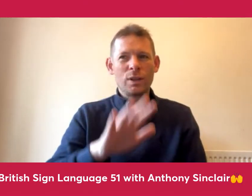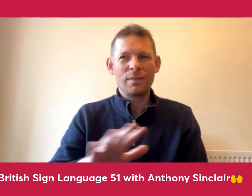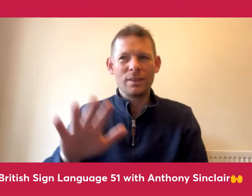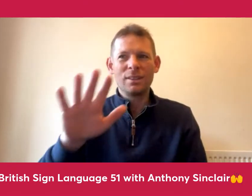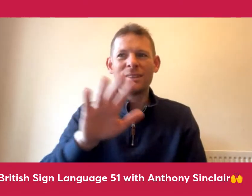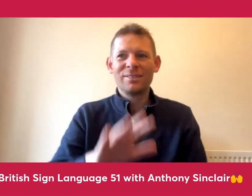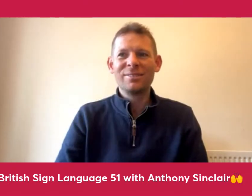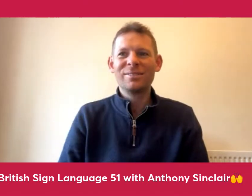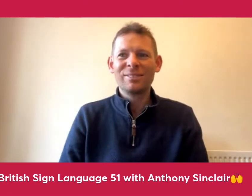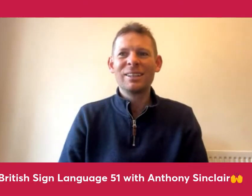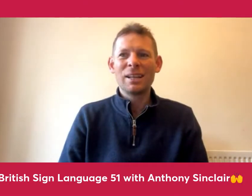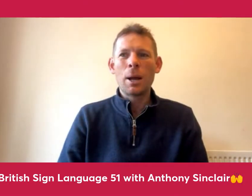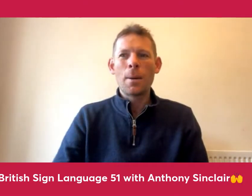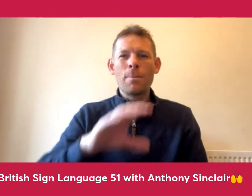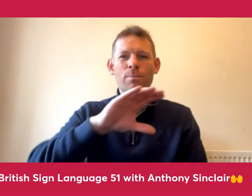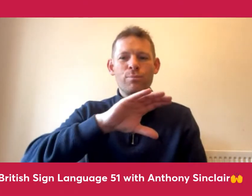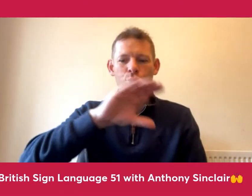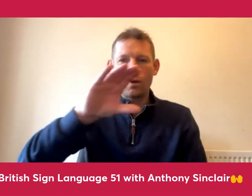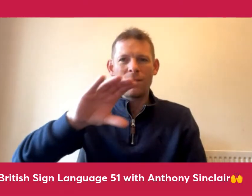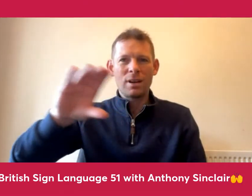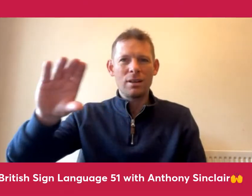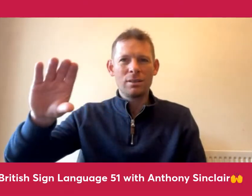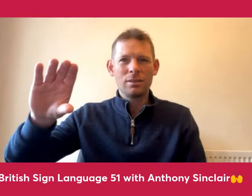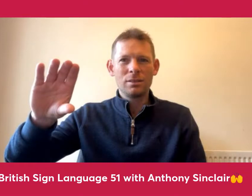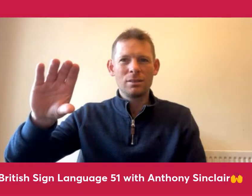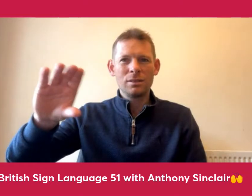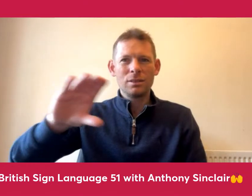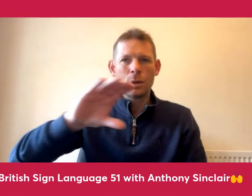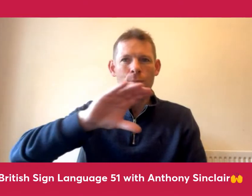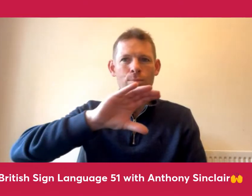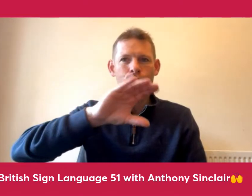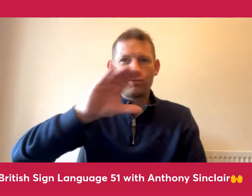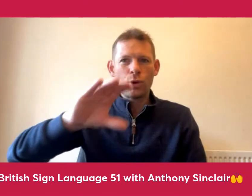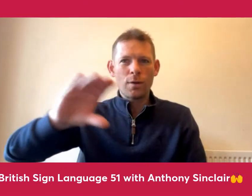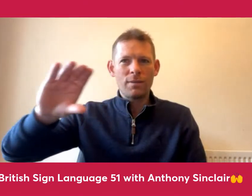Lucy, oh, aren't you lucky? What a beautiful area to live in Provence.